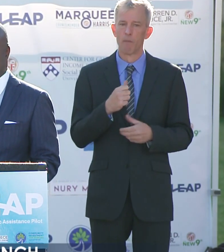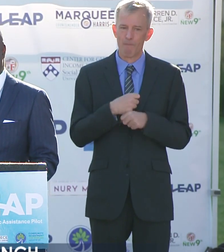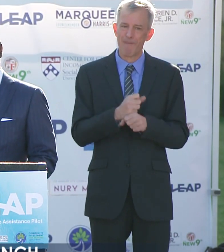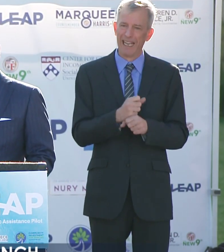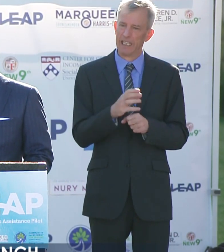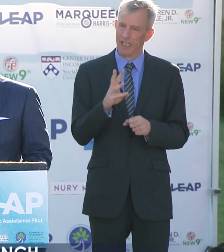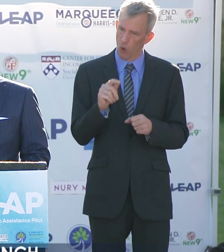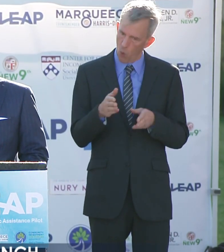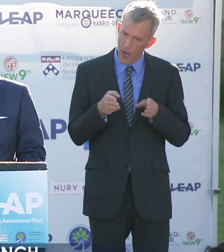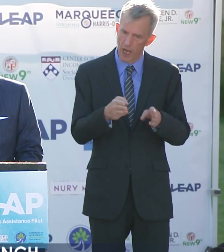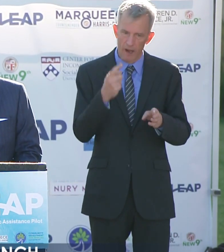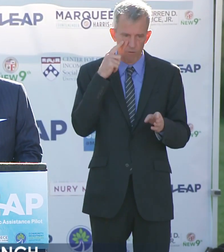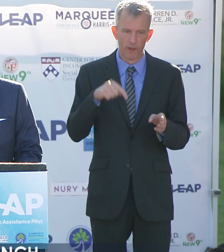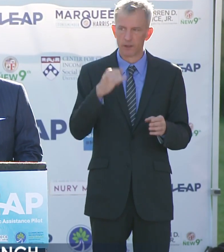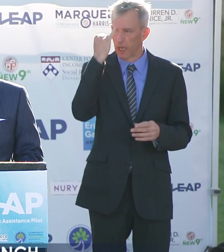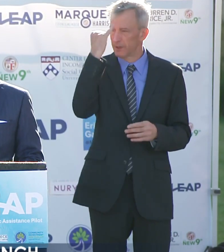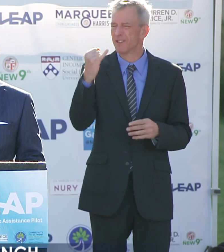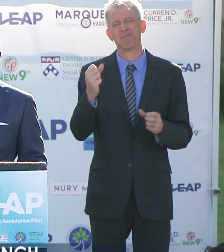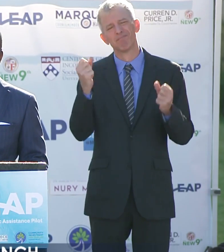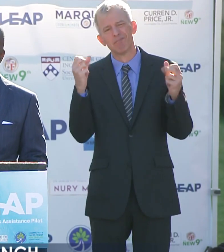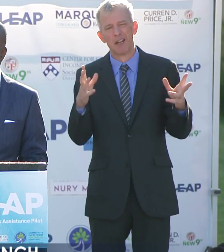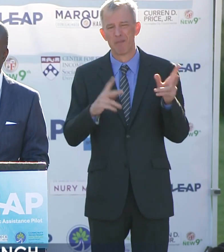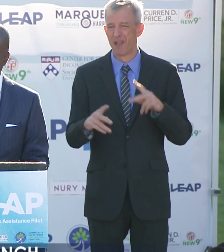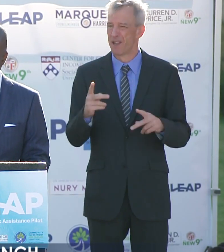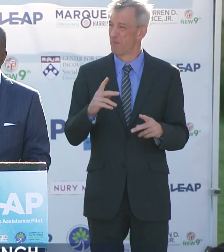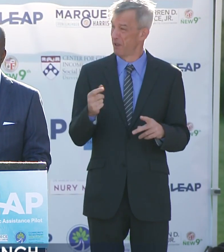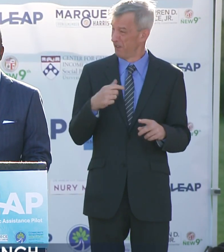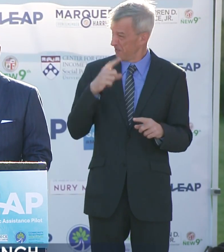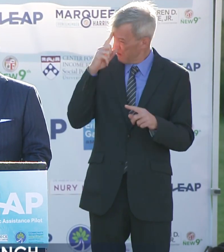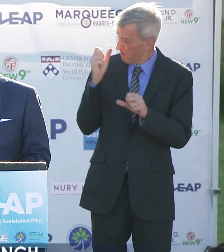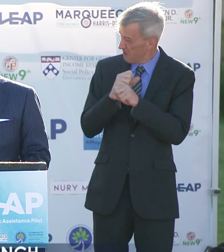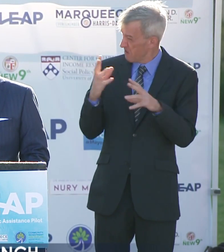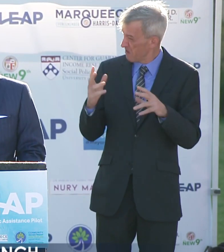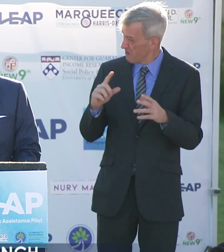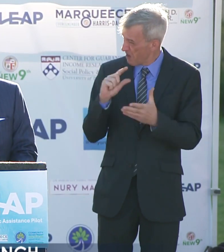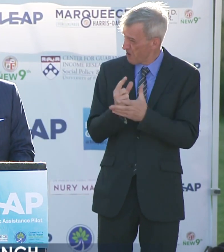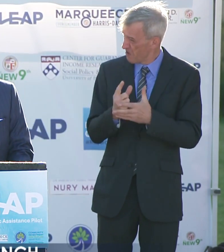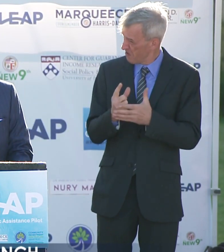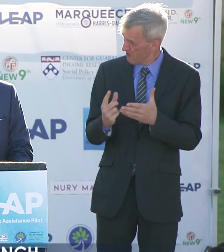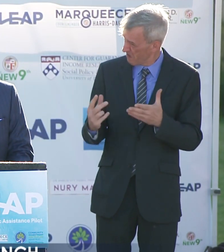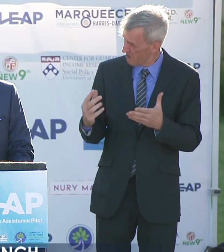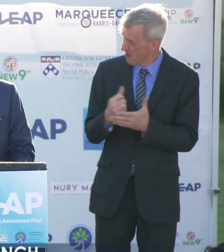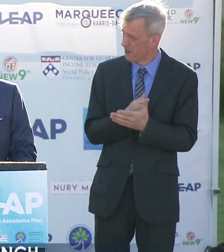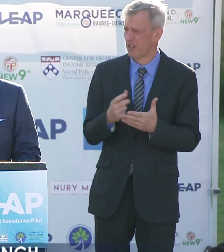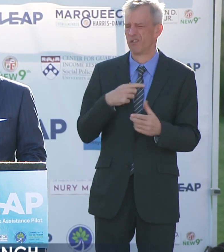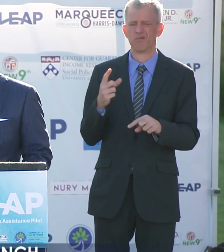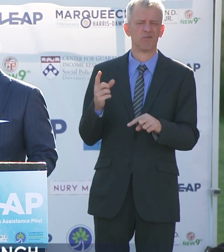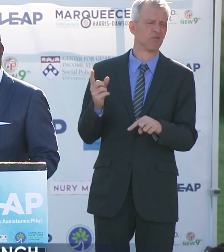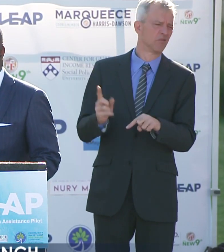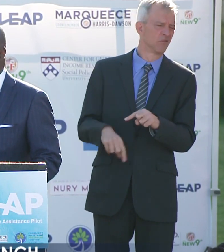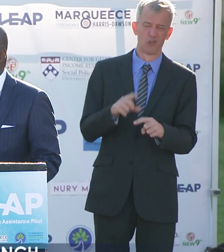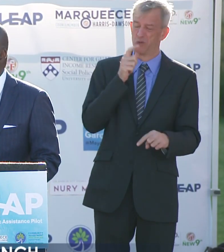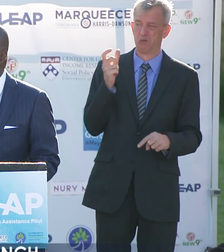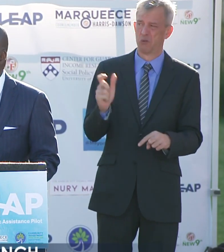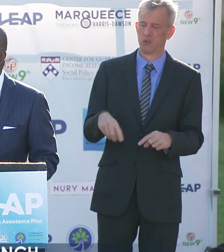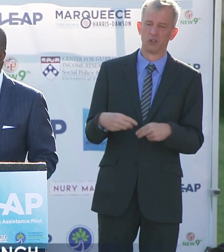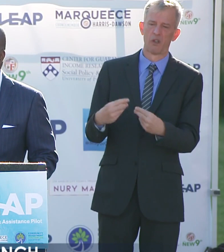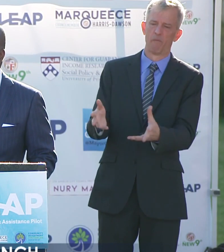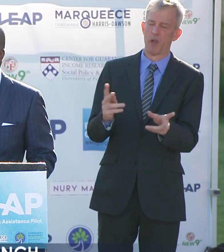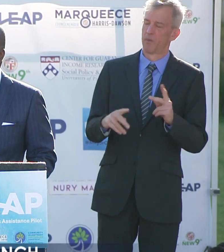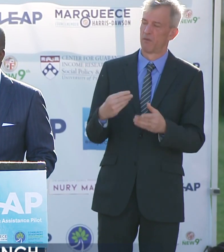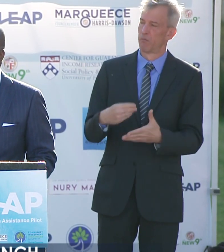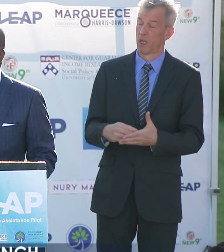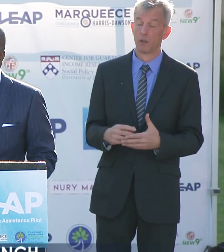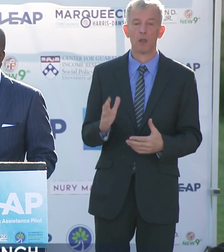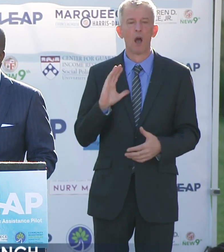idea that people said couldn't happen, or you can't just give people money, or you shouldn't just give people money. Our council president did